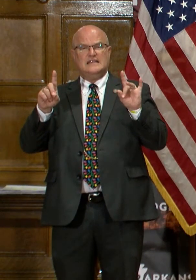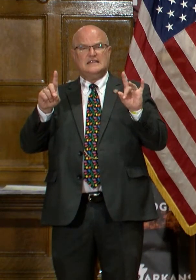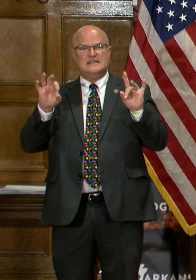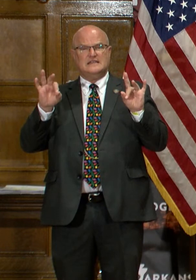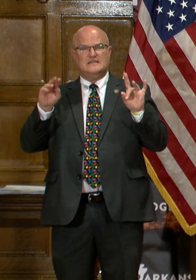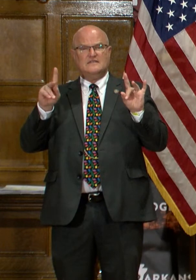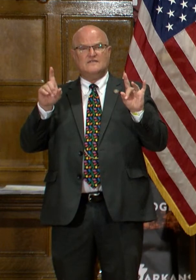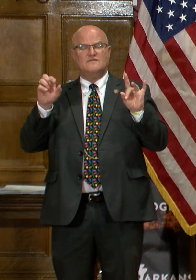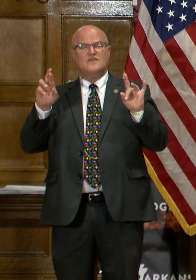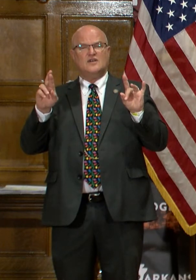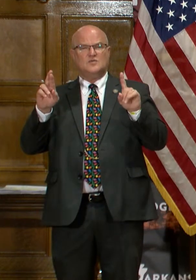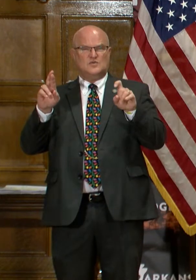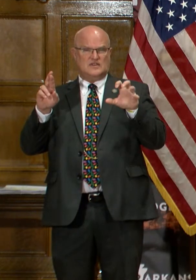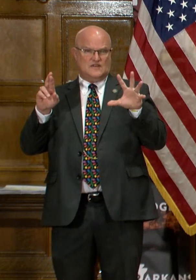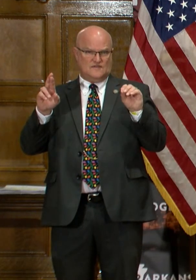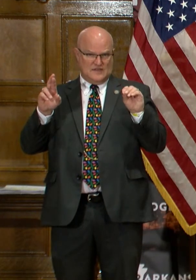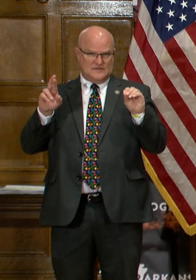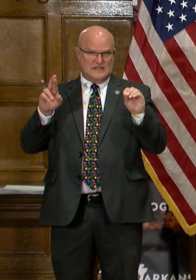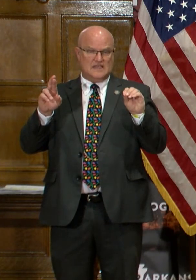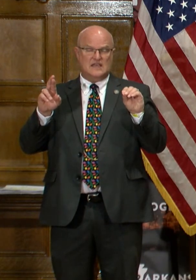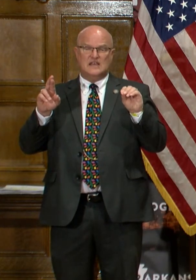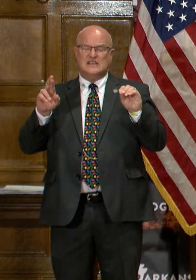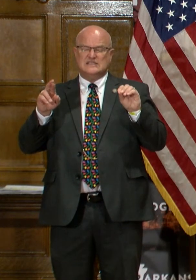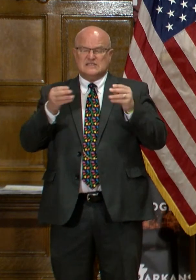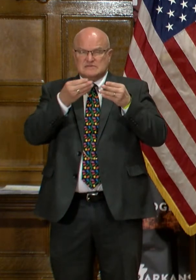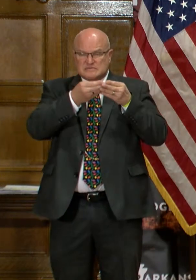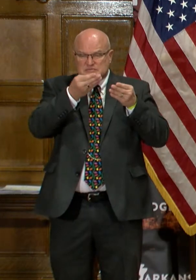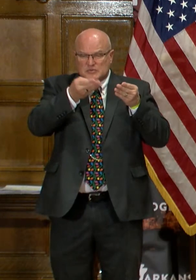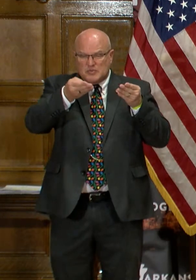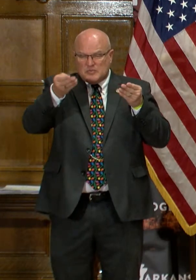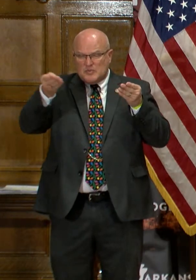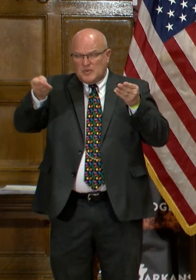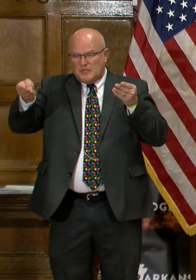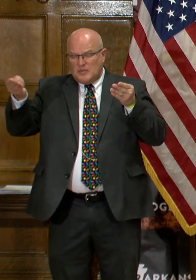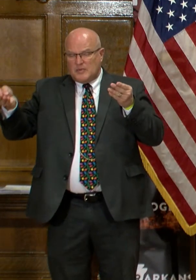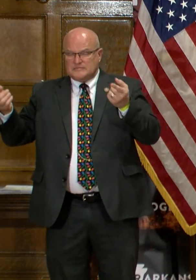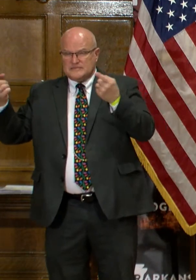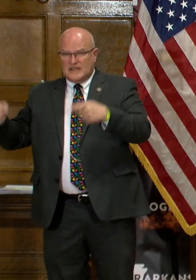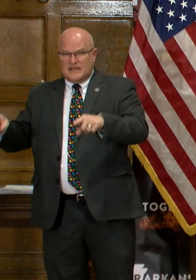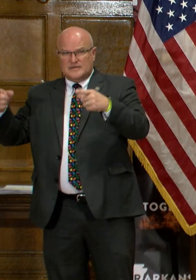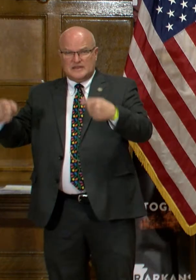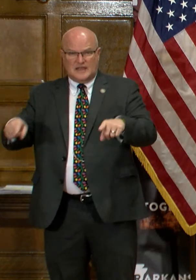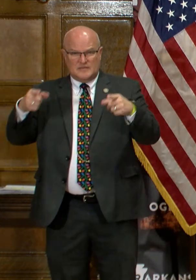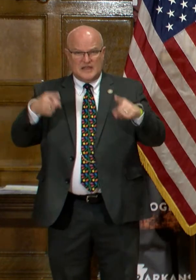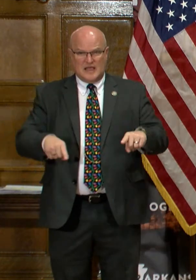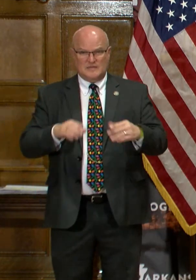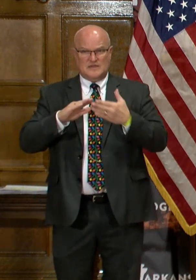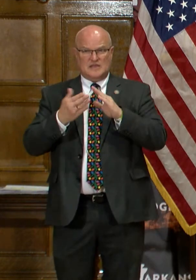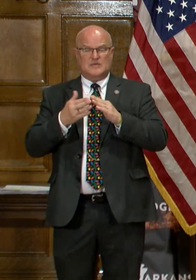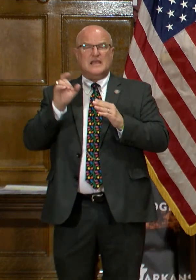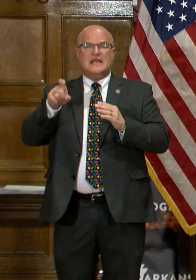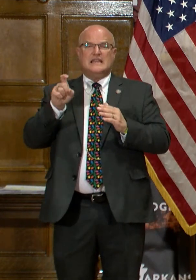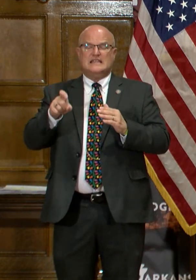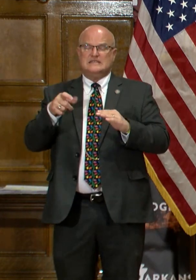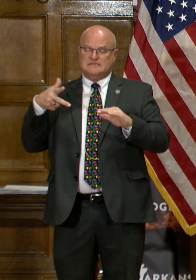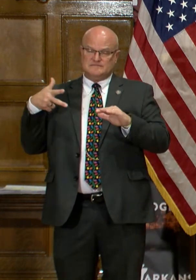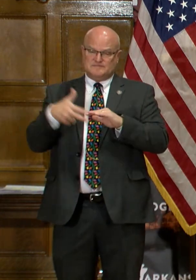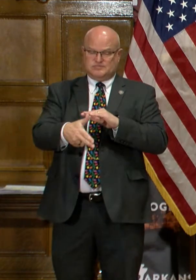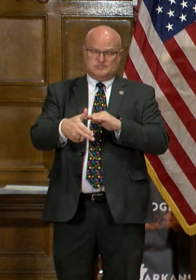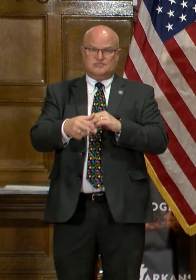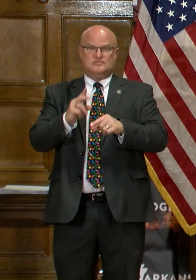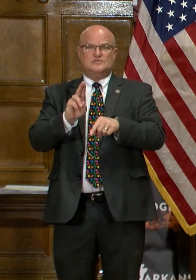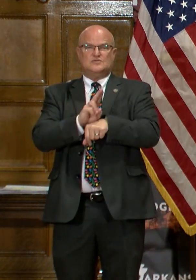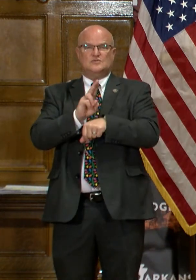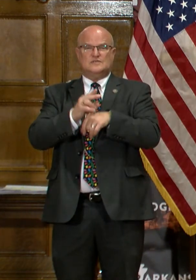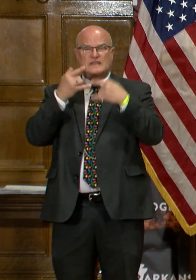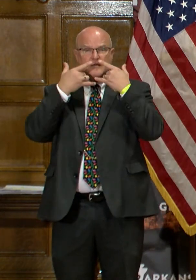Faulkner at 115. As you can see, spread is still going on in these communities and needs to be mitigated by appropriate